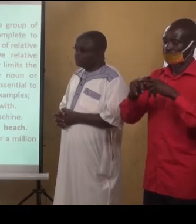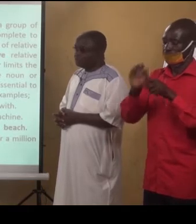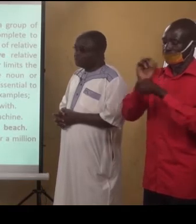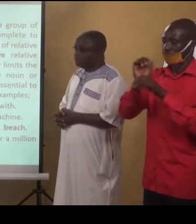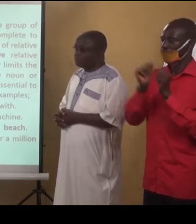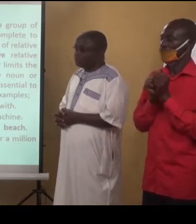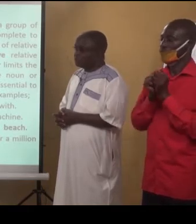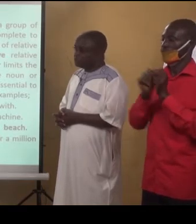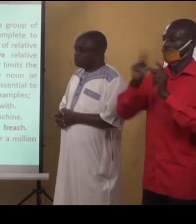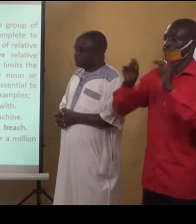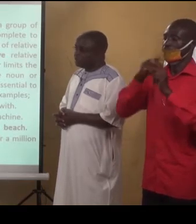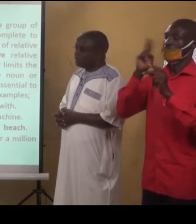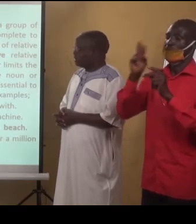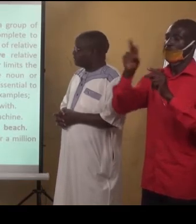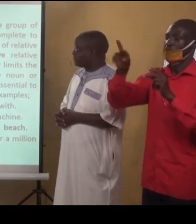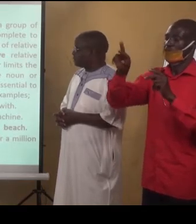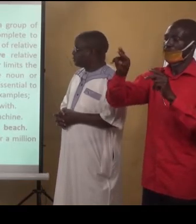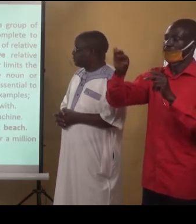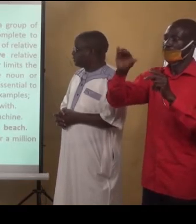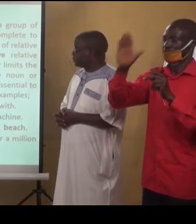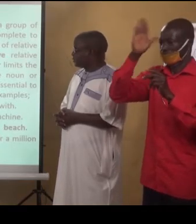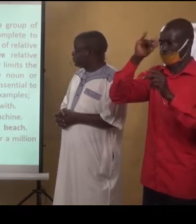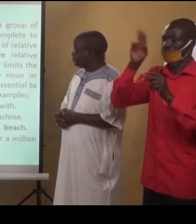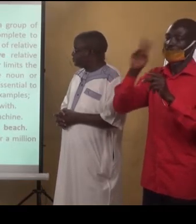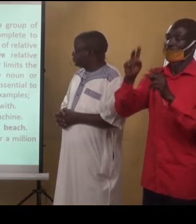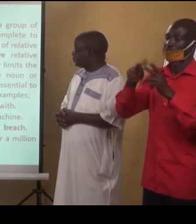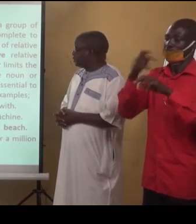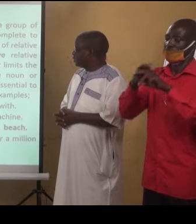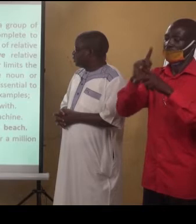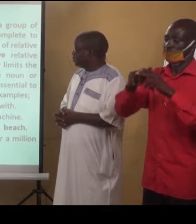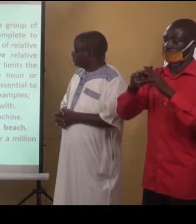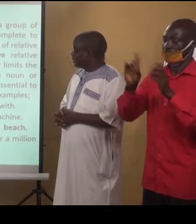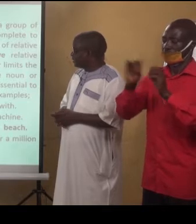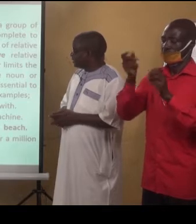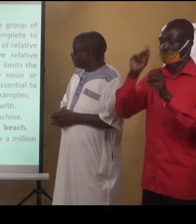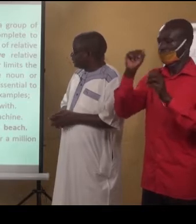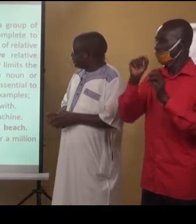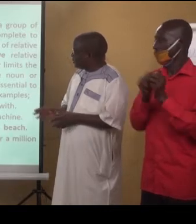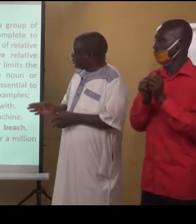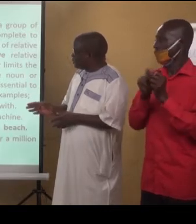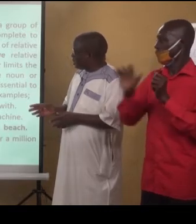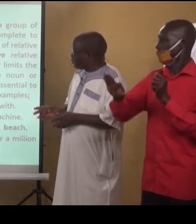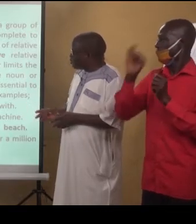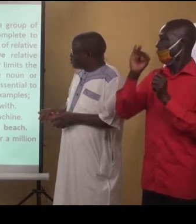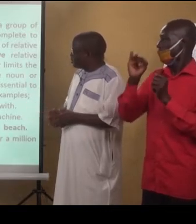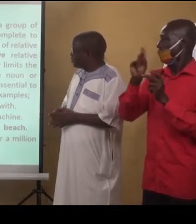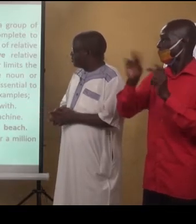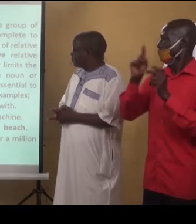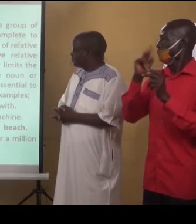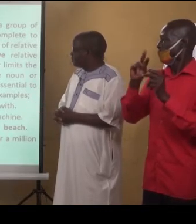People who are rude are difficult to deal with. You'll find who are